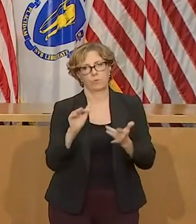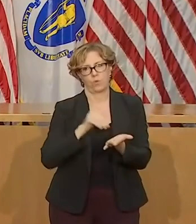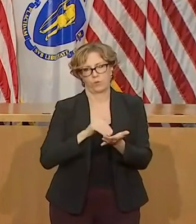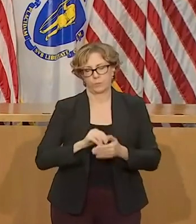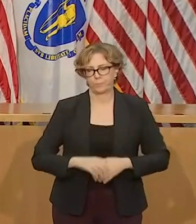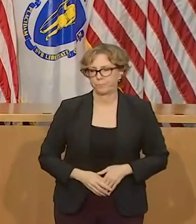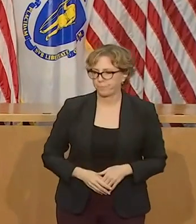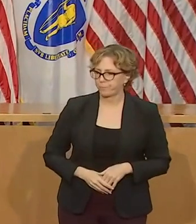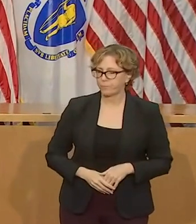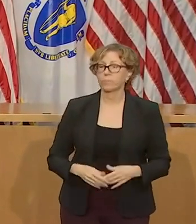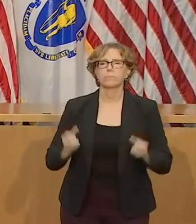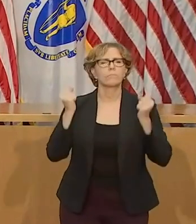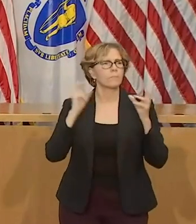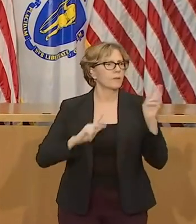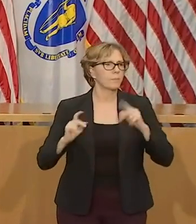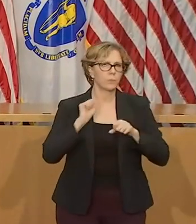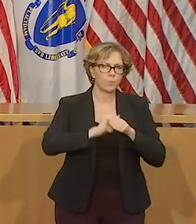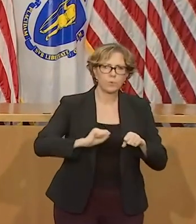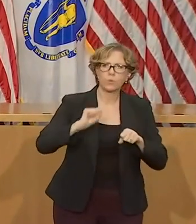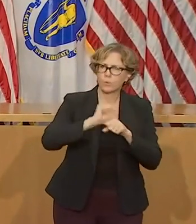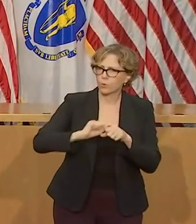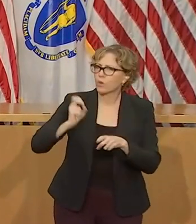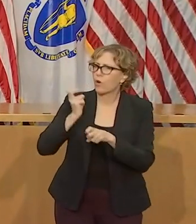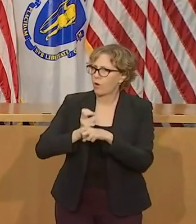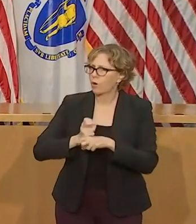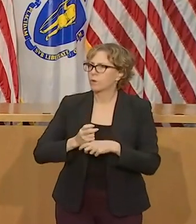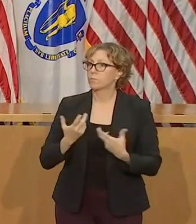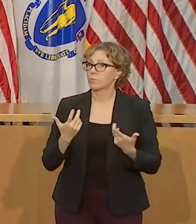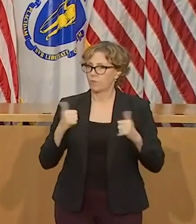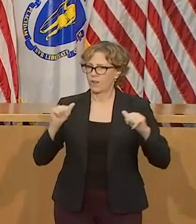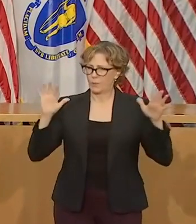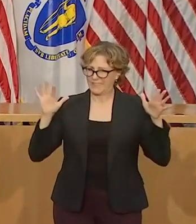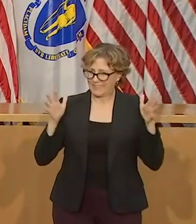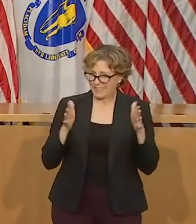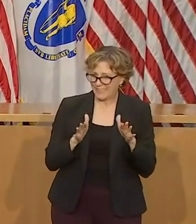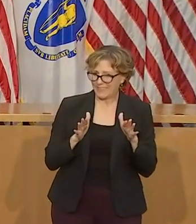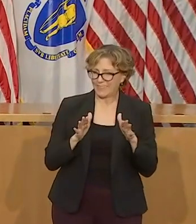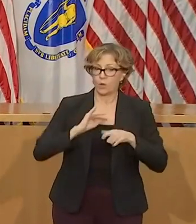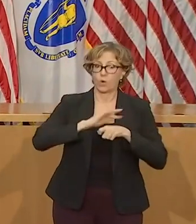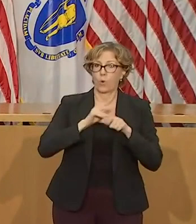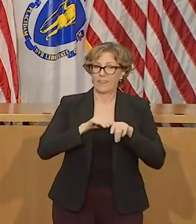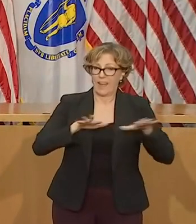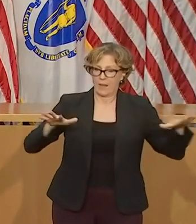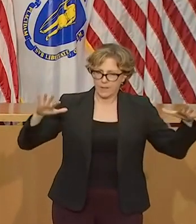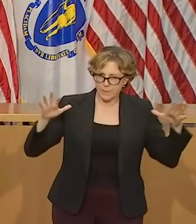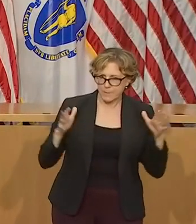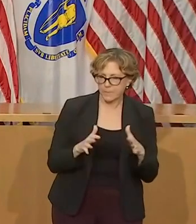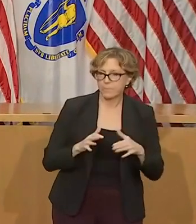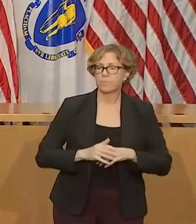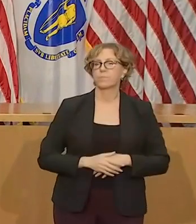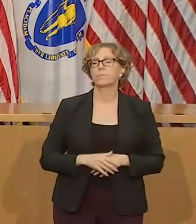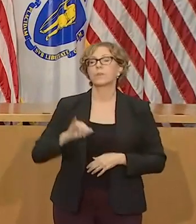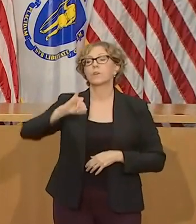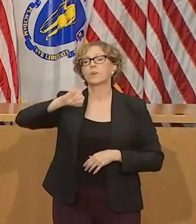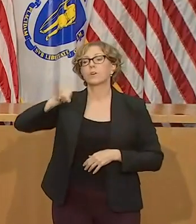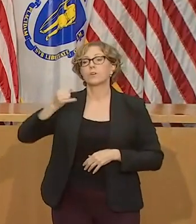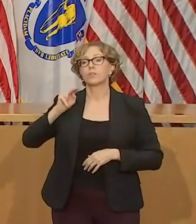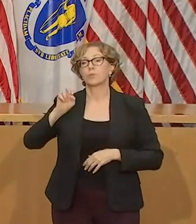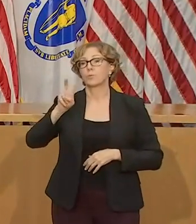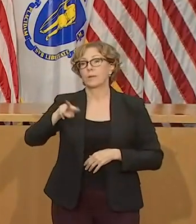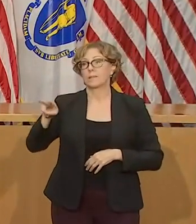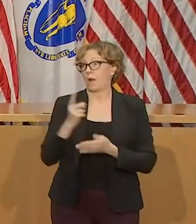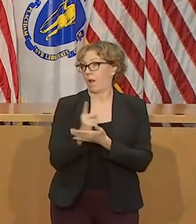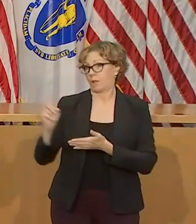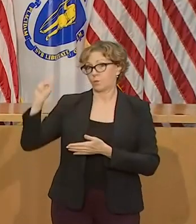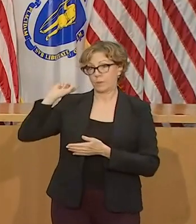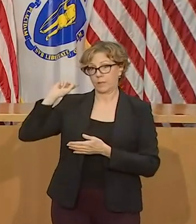job helping the Commonwealth slow the spread of COVID. And on June 22nd, Massachusetts was ranked as having the lowest